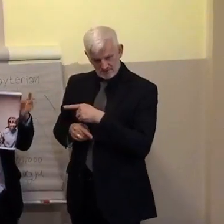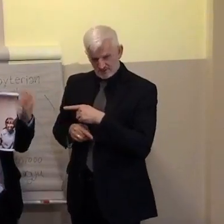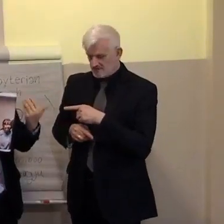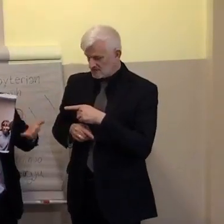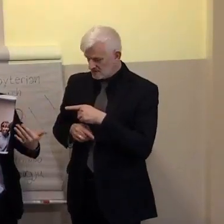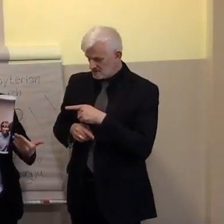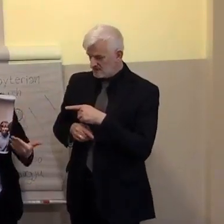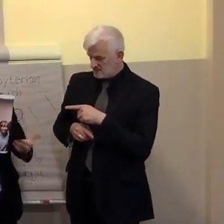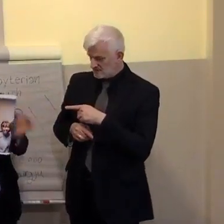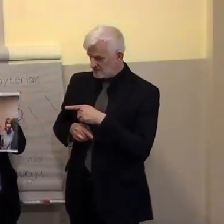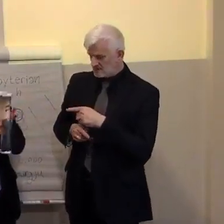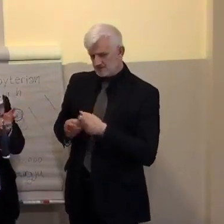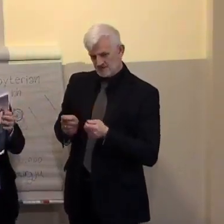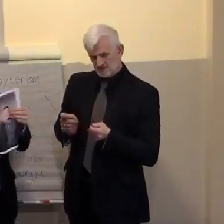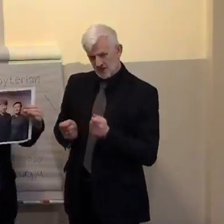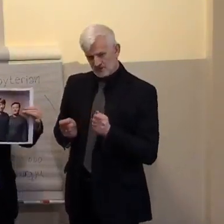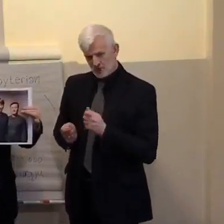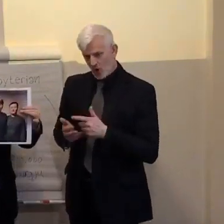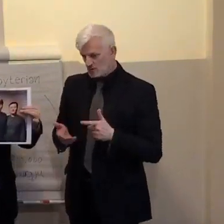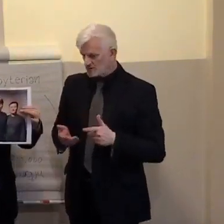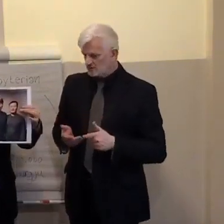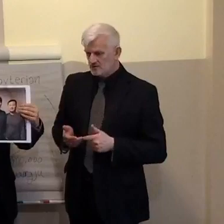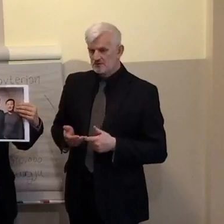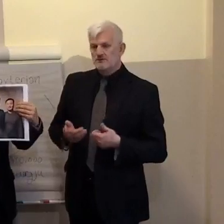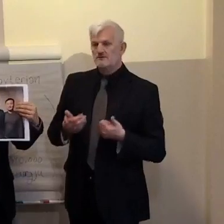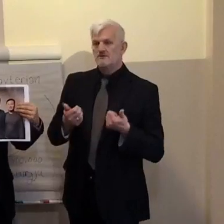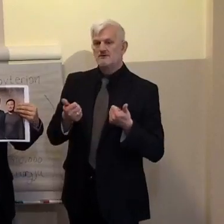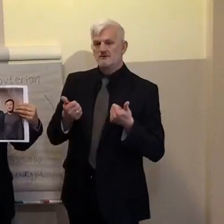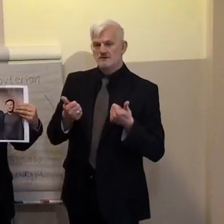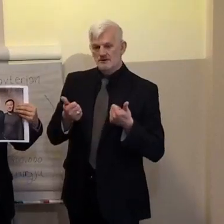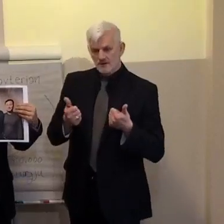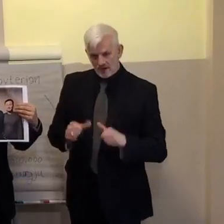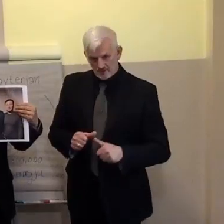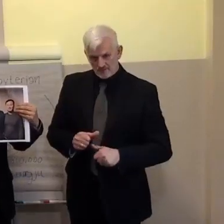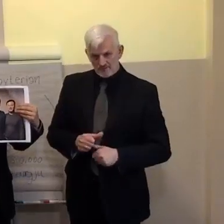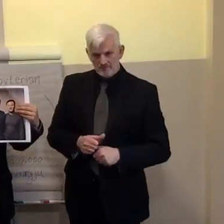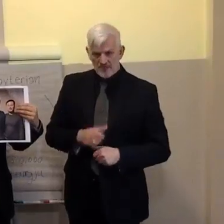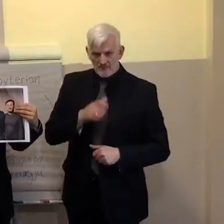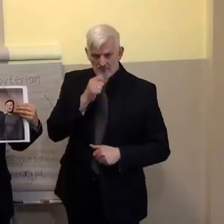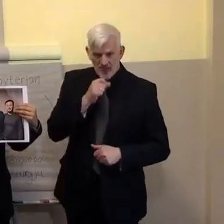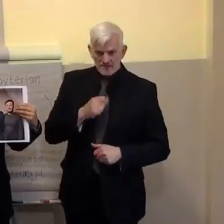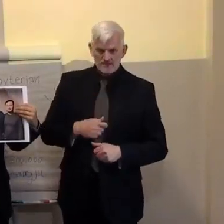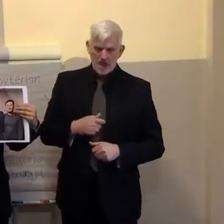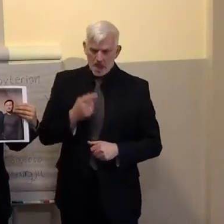We changed a lot. Husband wanted to check whether we are heretic or not.